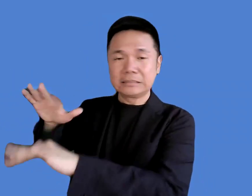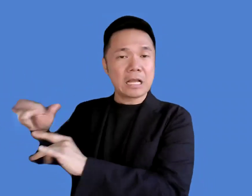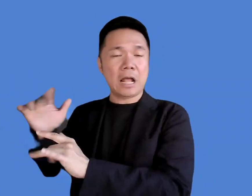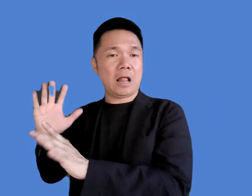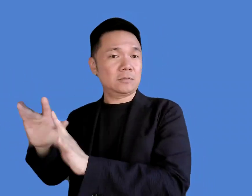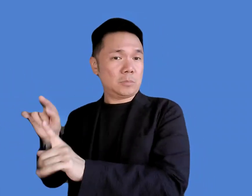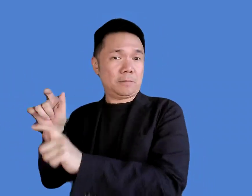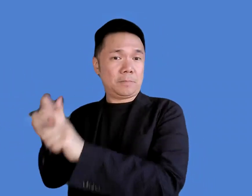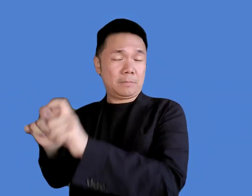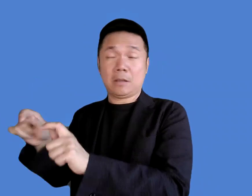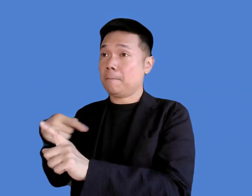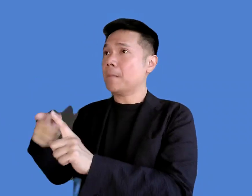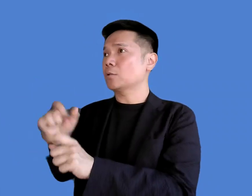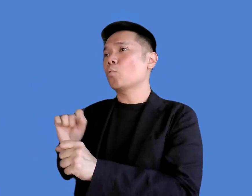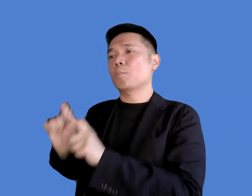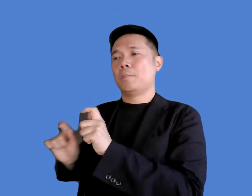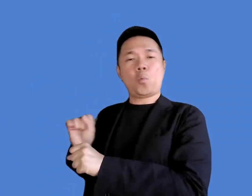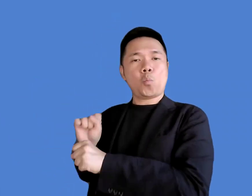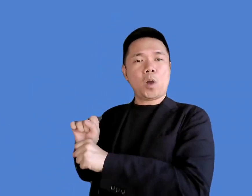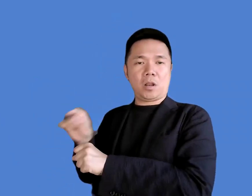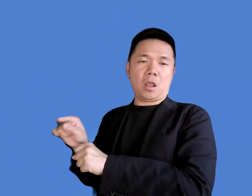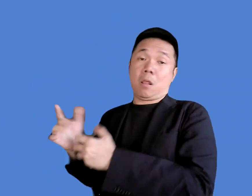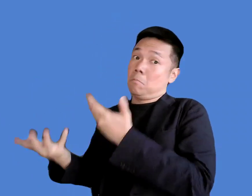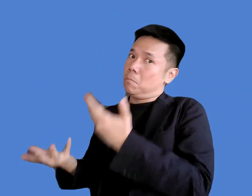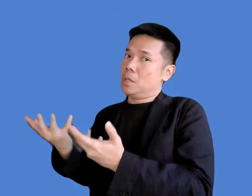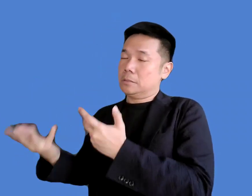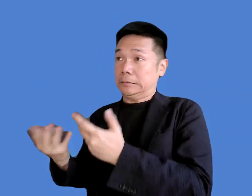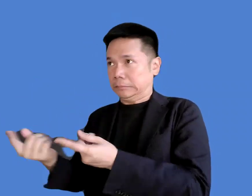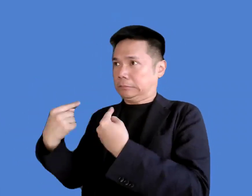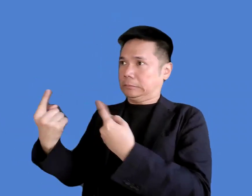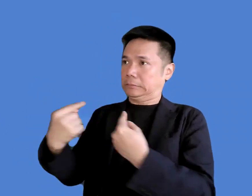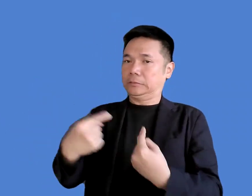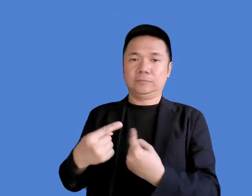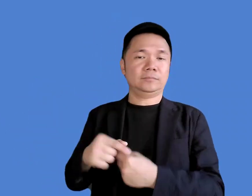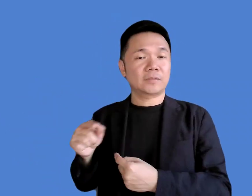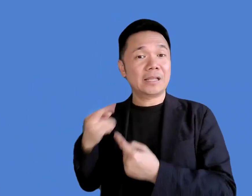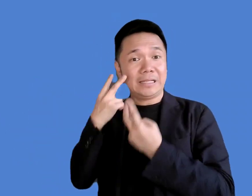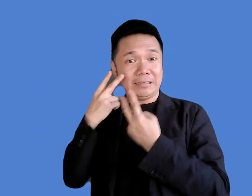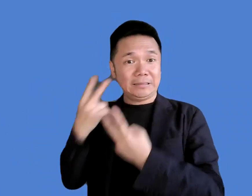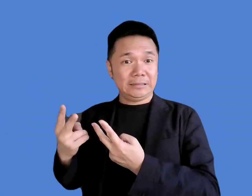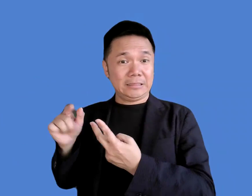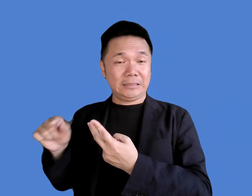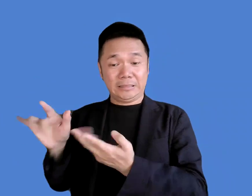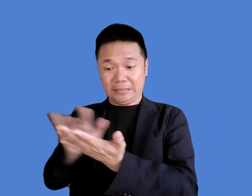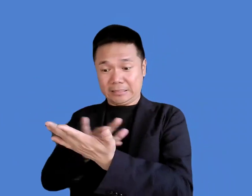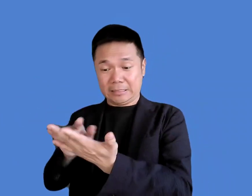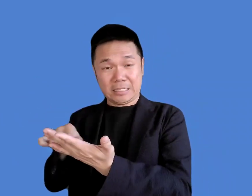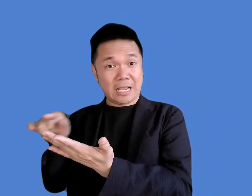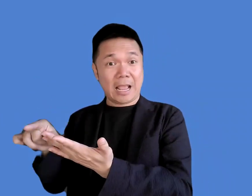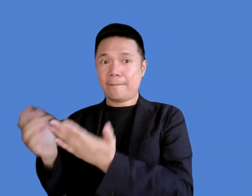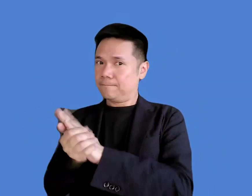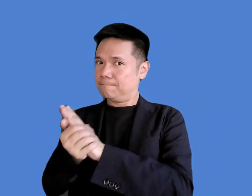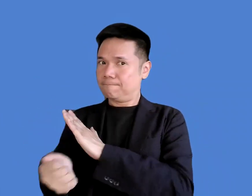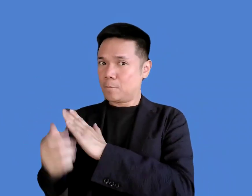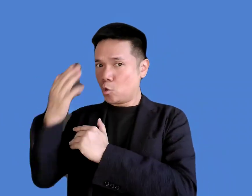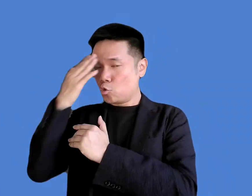and employee, for instance. And this has really kind of shown us that when somebody is trained and equipped well, they're able to intervene